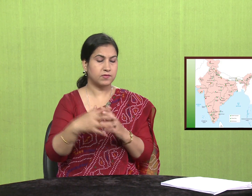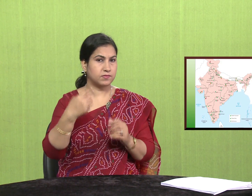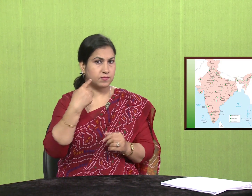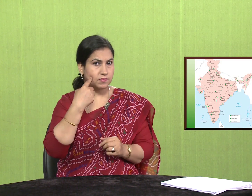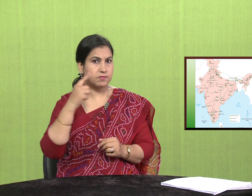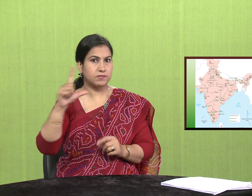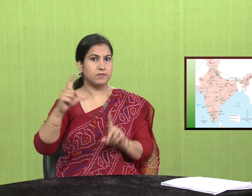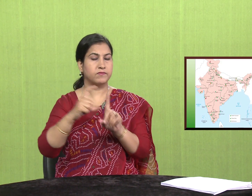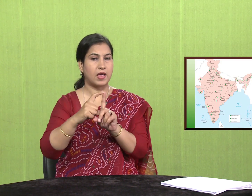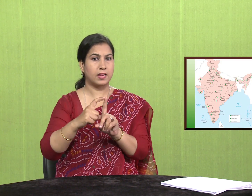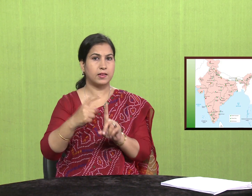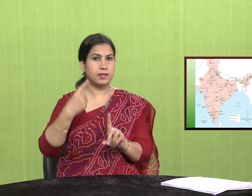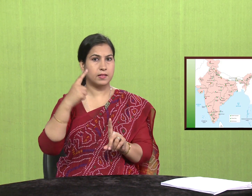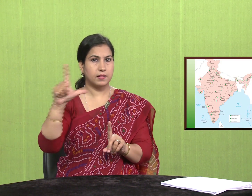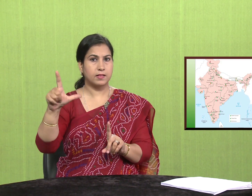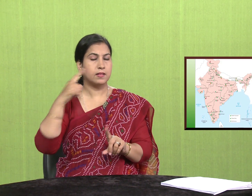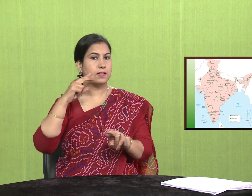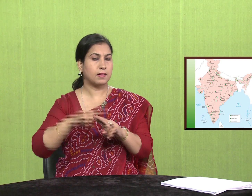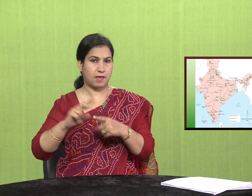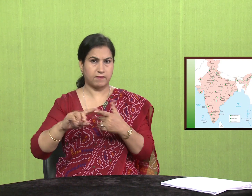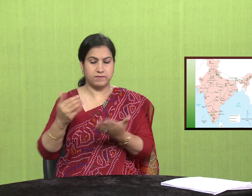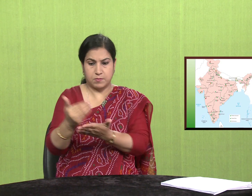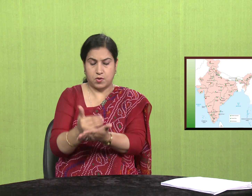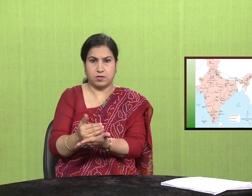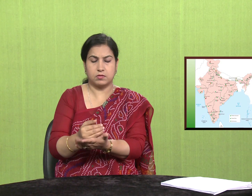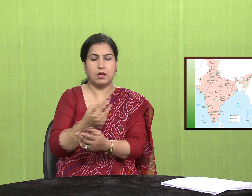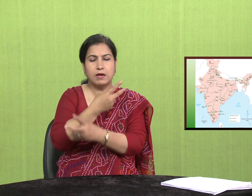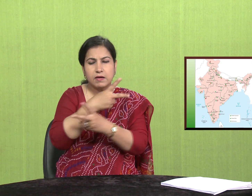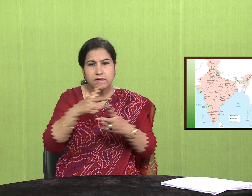our country under various programs.